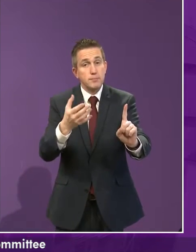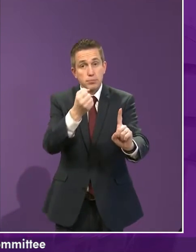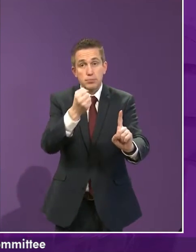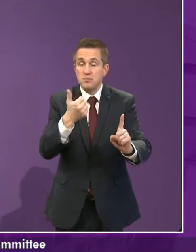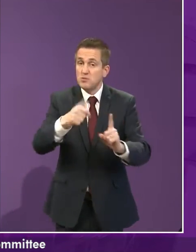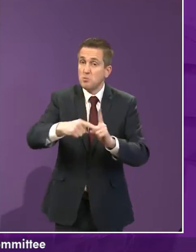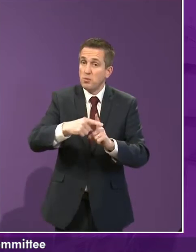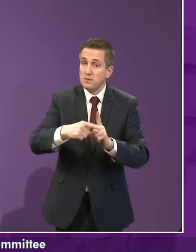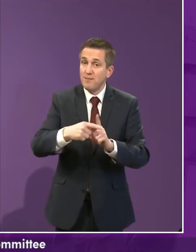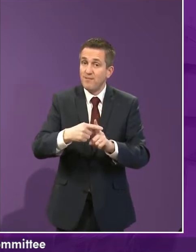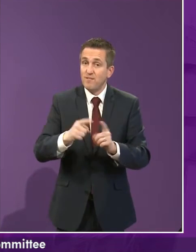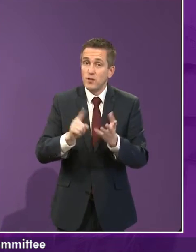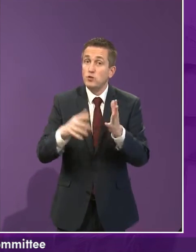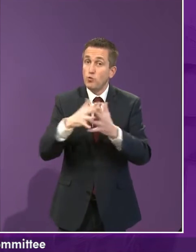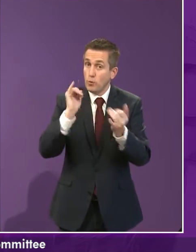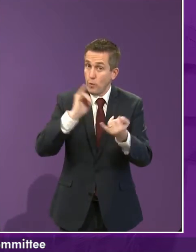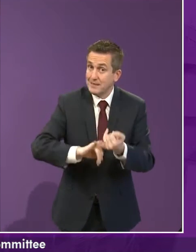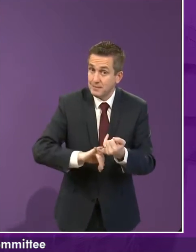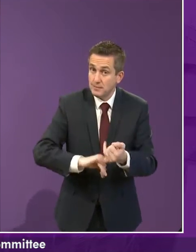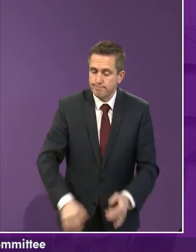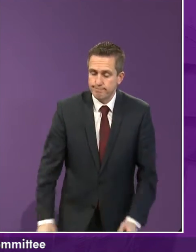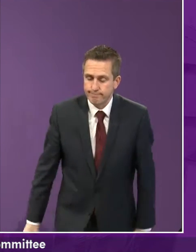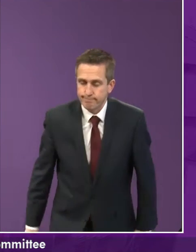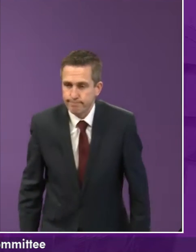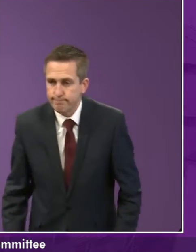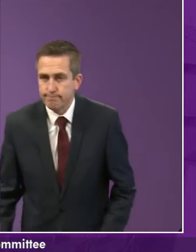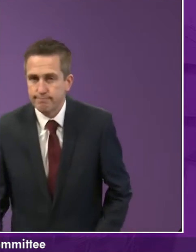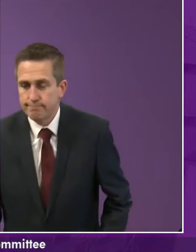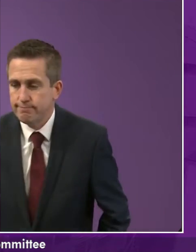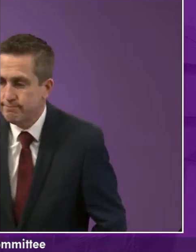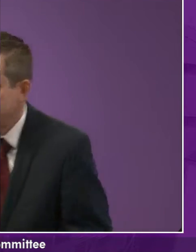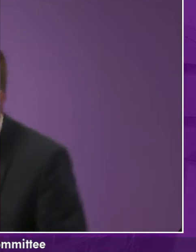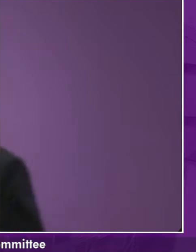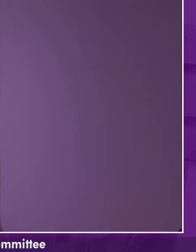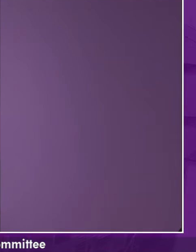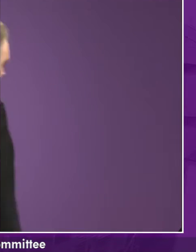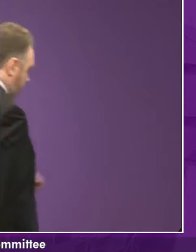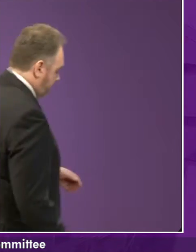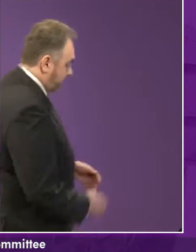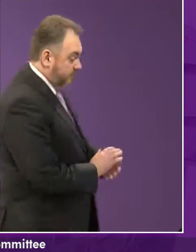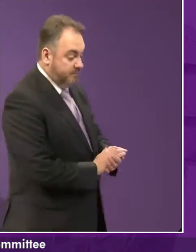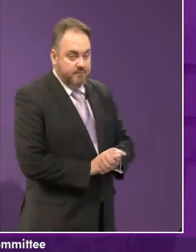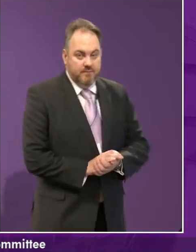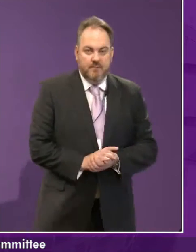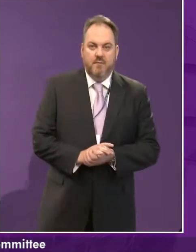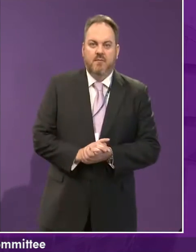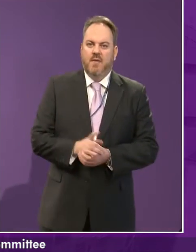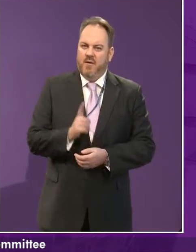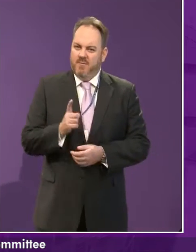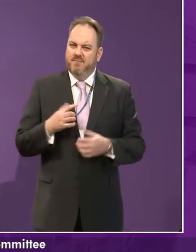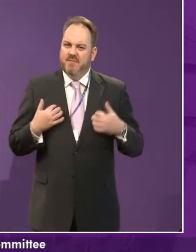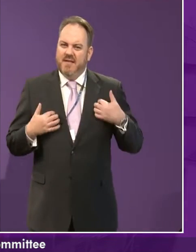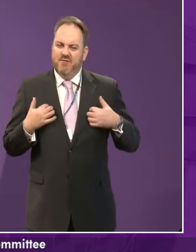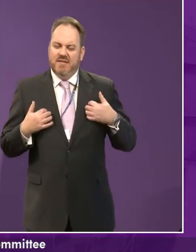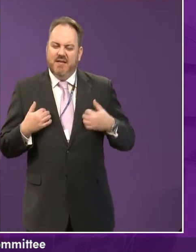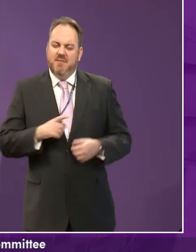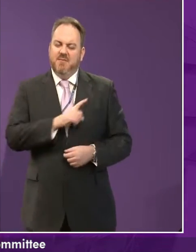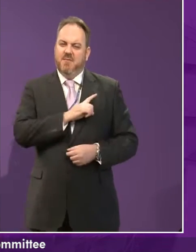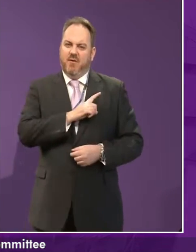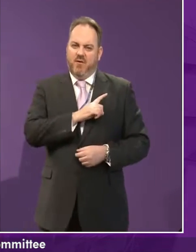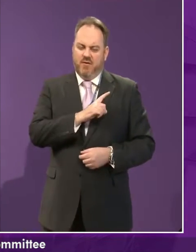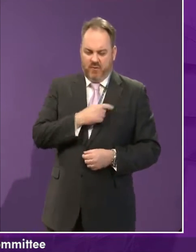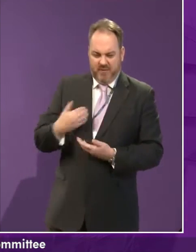a positive thing for UWS. On the back of Alex's question about the whole university experience, we had some evidence last week, and we've had it in